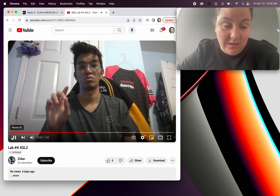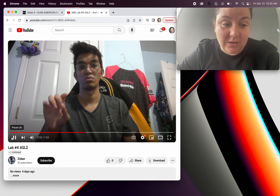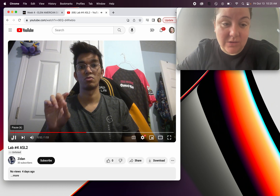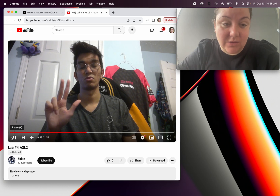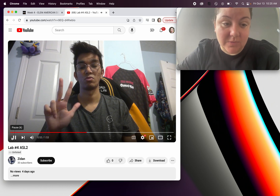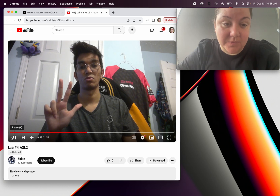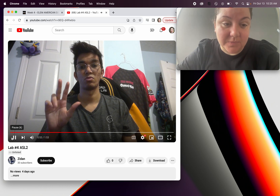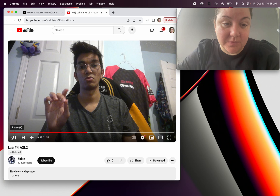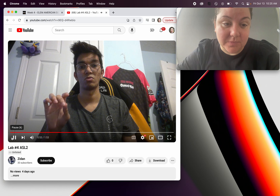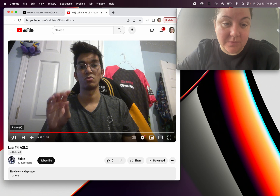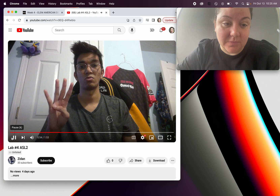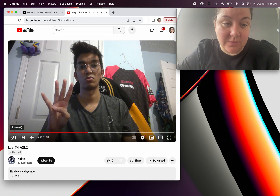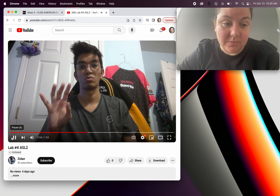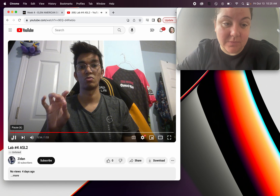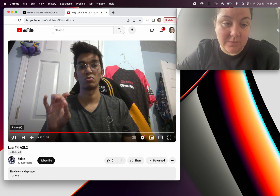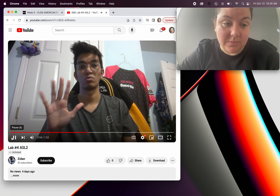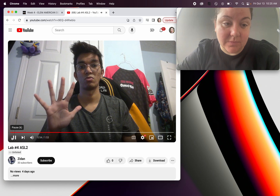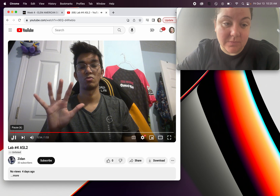82.